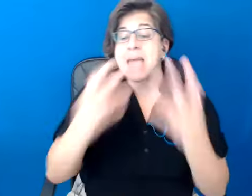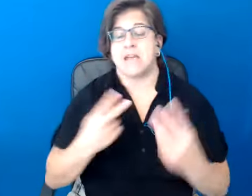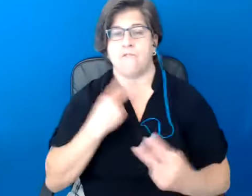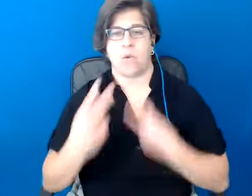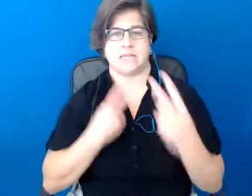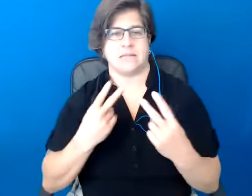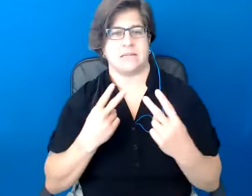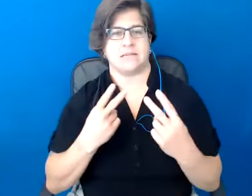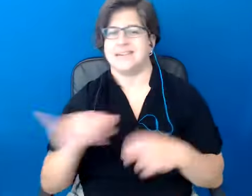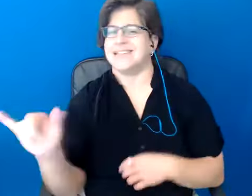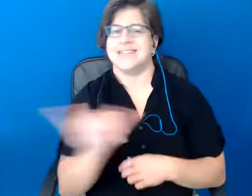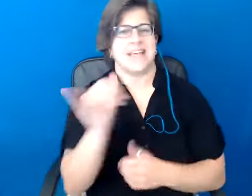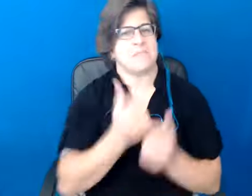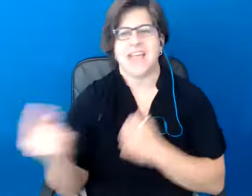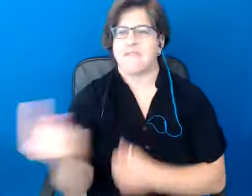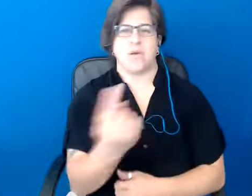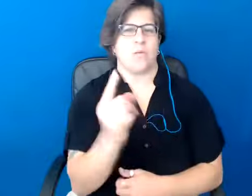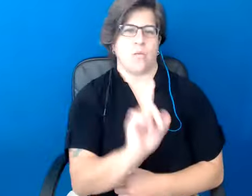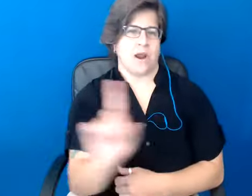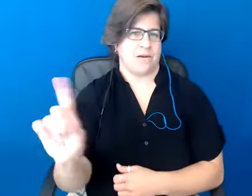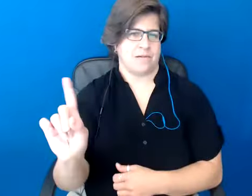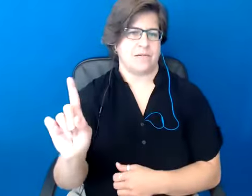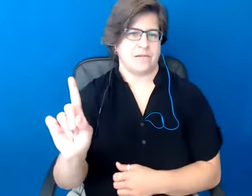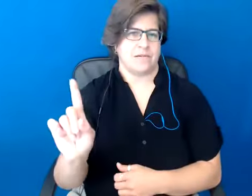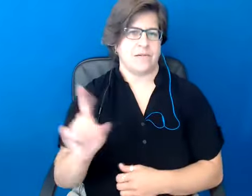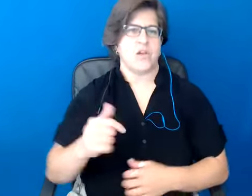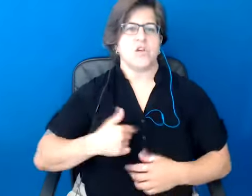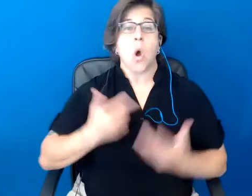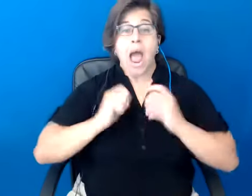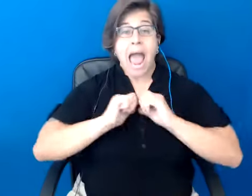my voice is one voice among many, just like it is in AA everywhere.